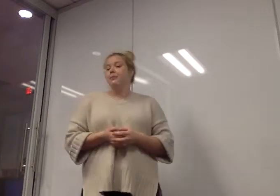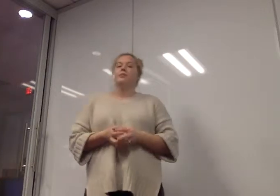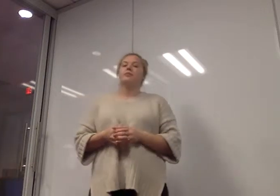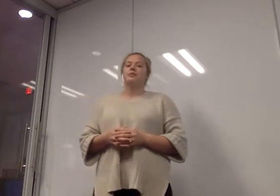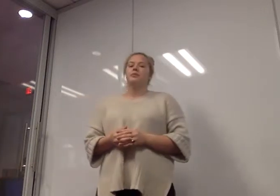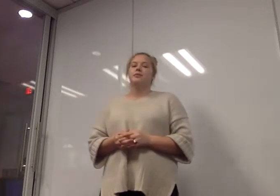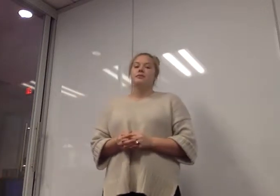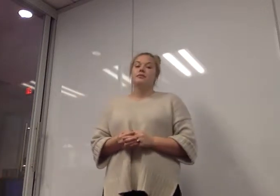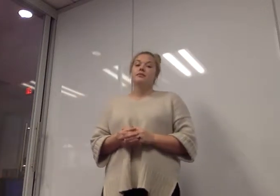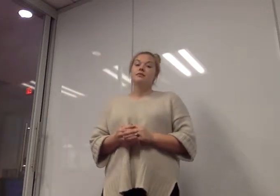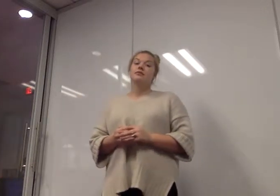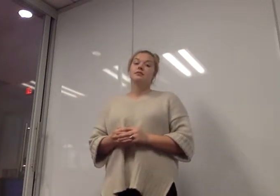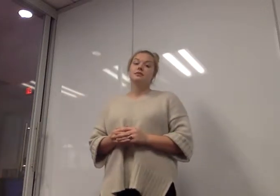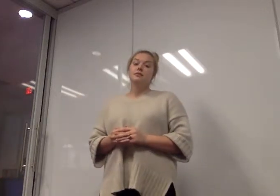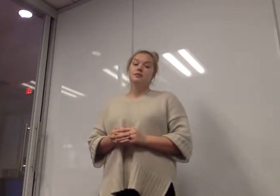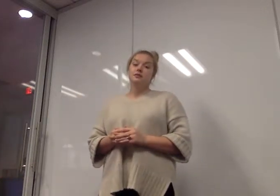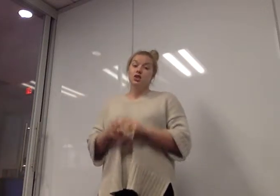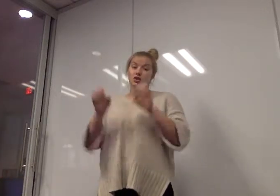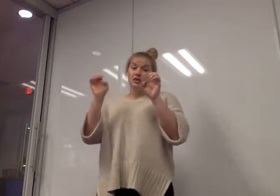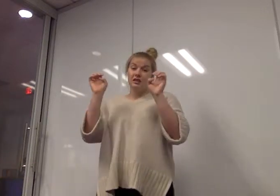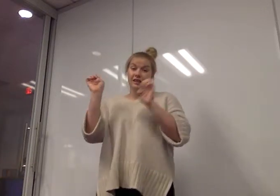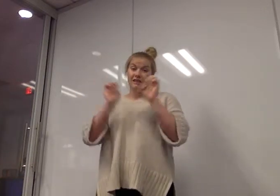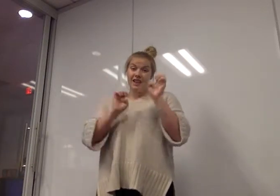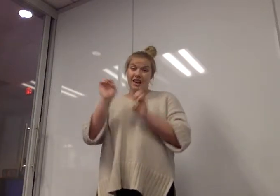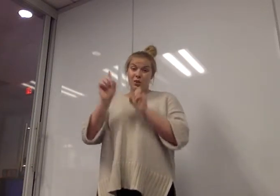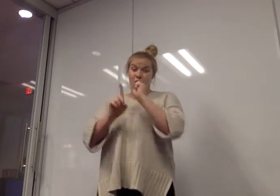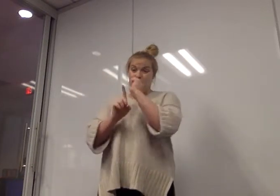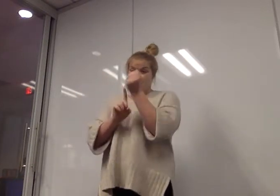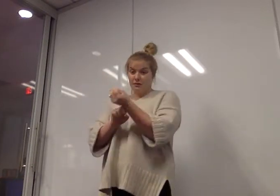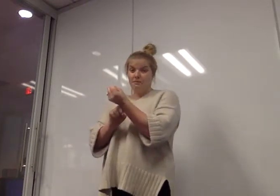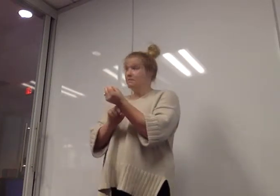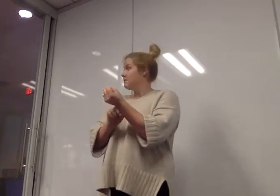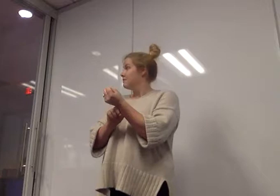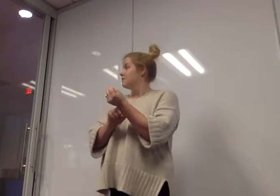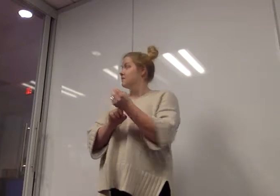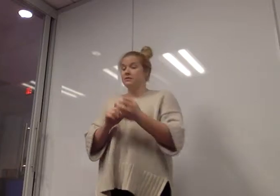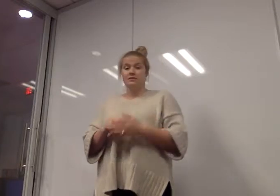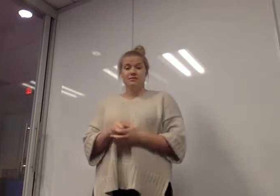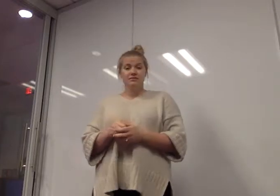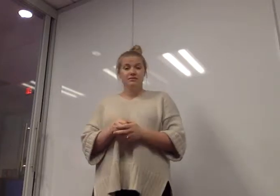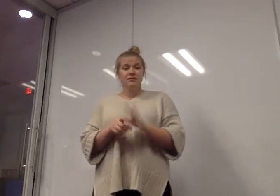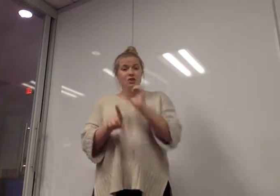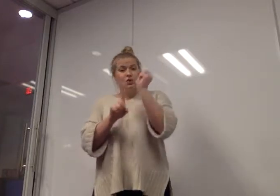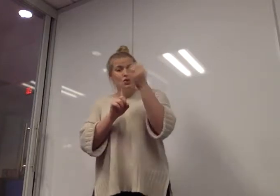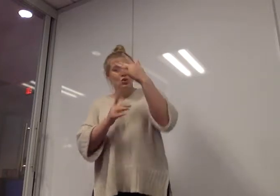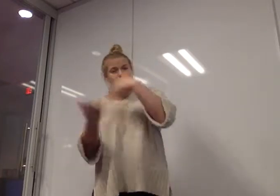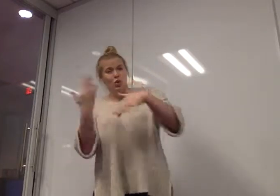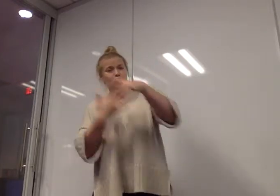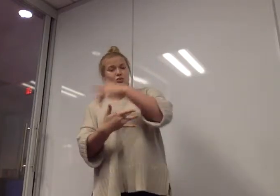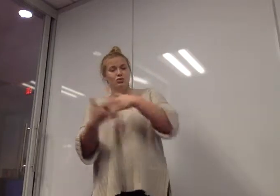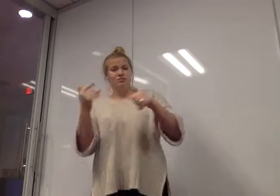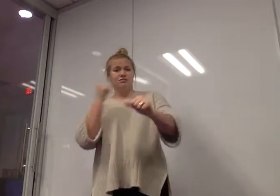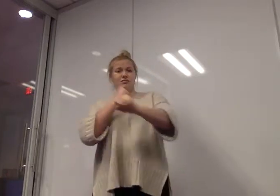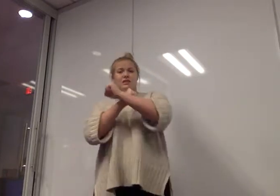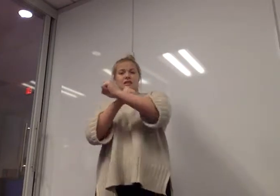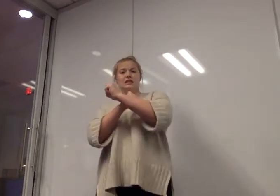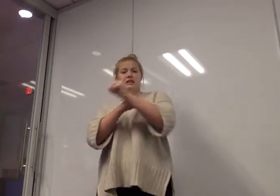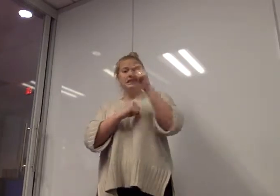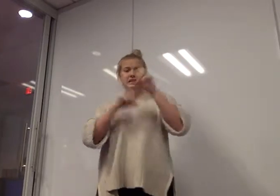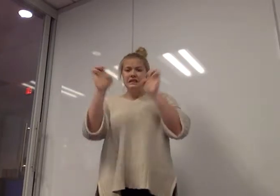what matters, where you want to use this is evaluative situations, like social threat situations. Where are you being evaluated? Either by your friends,